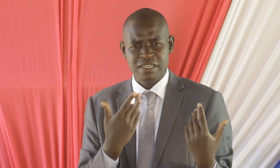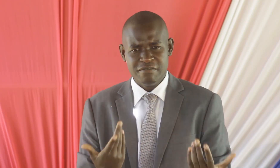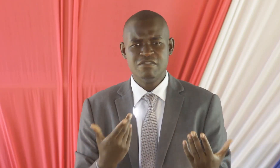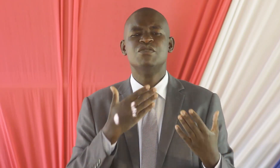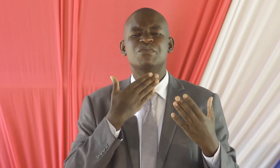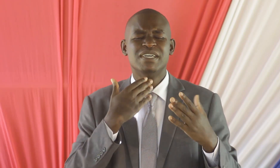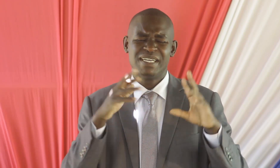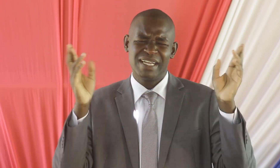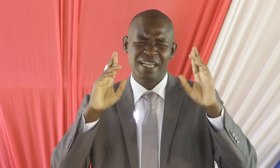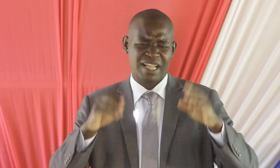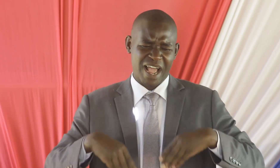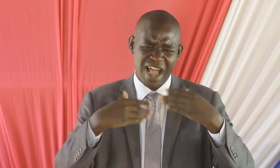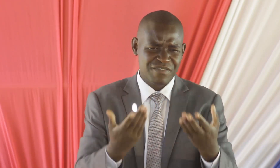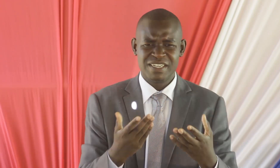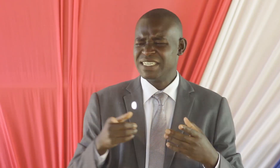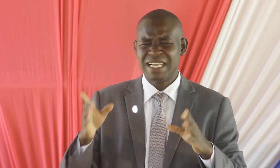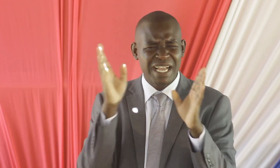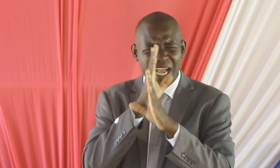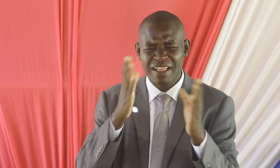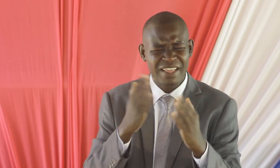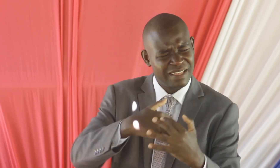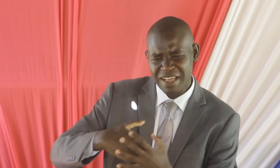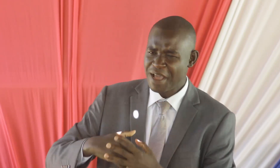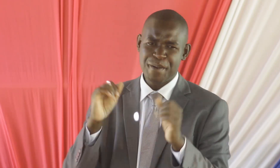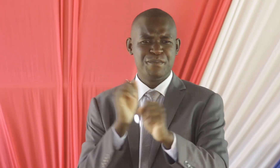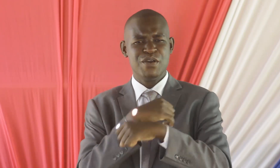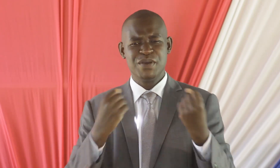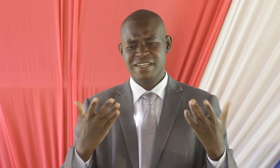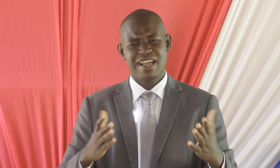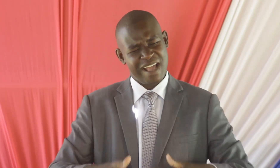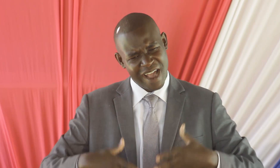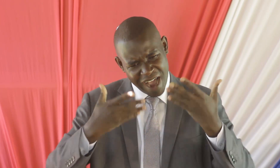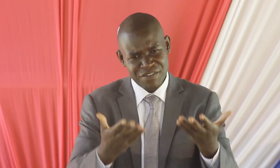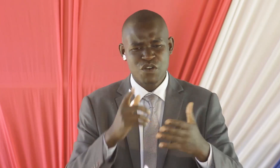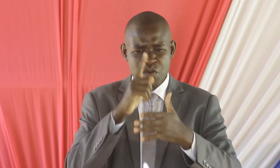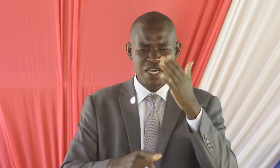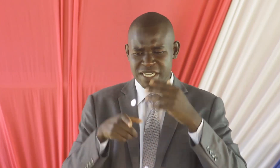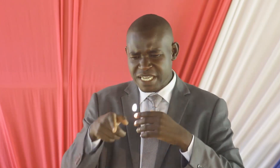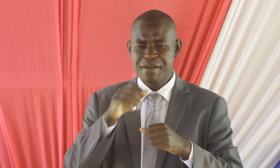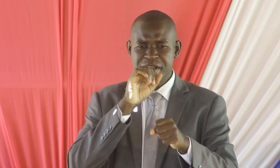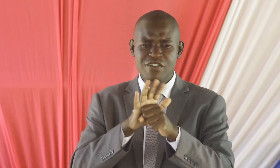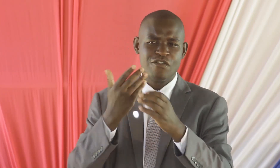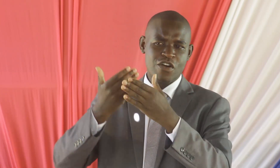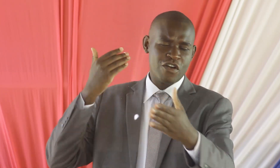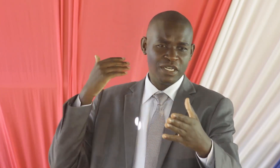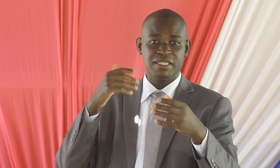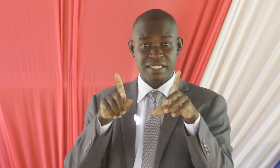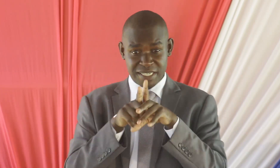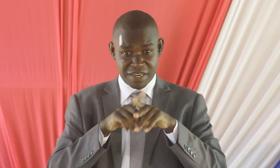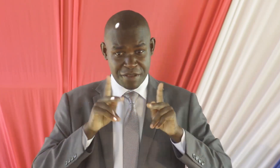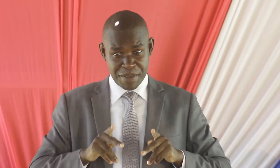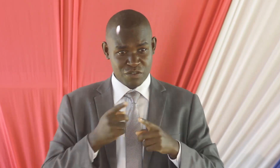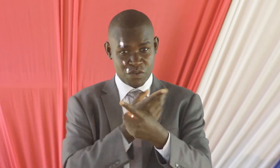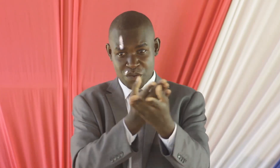to having a good heart and ready to give, but not hiding. But to give what?